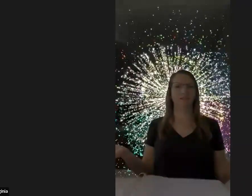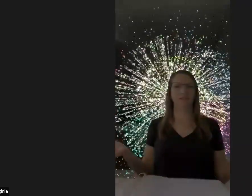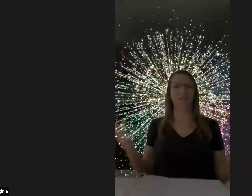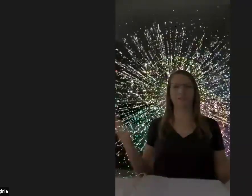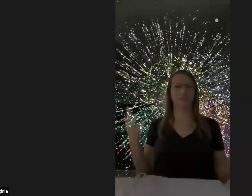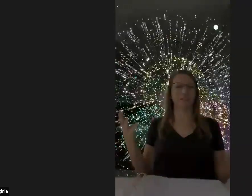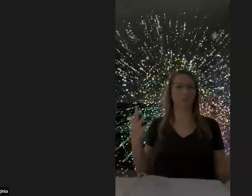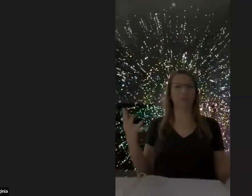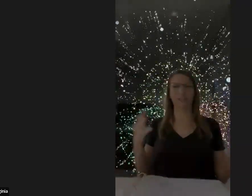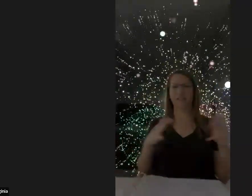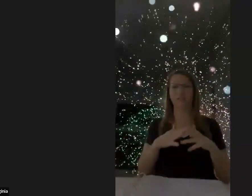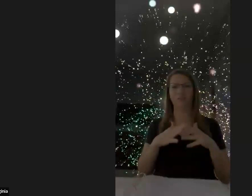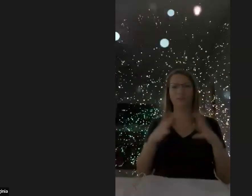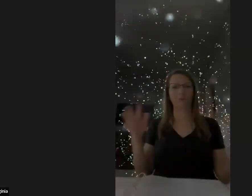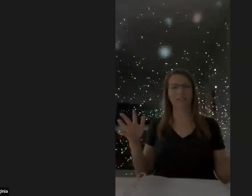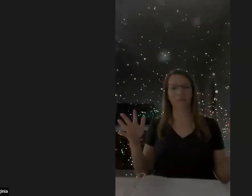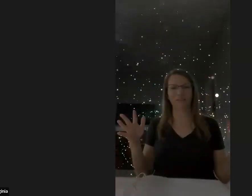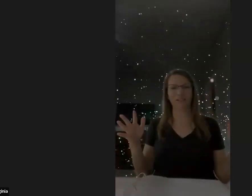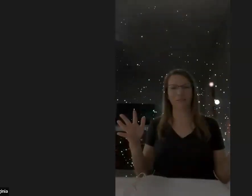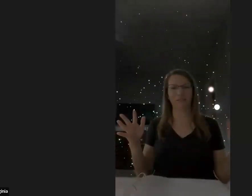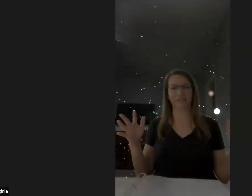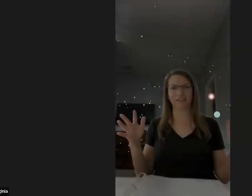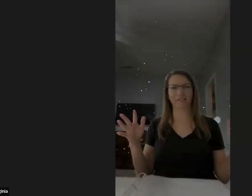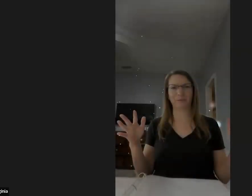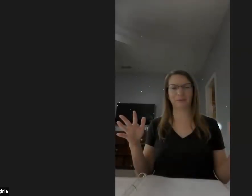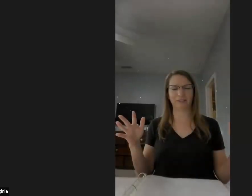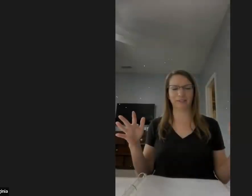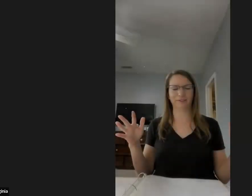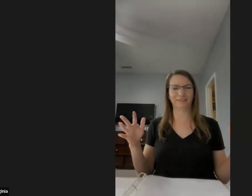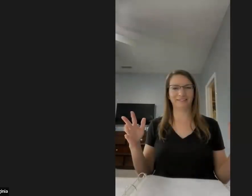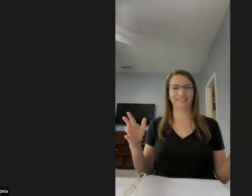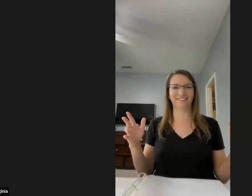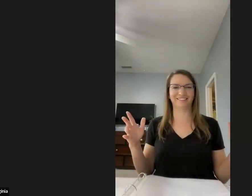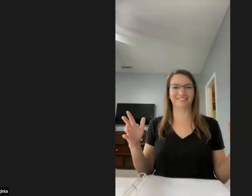again with the fireworks. I have no idea what is going on here.